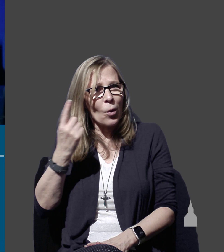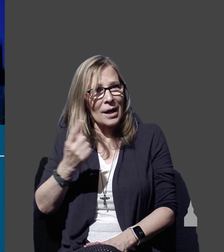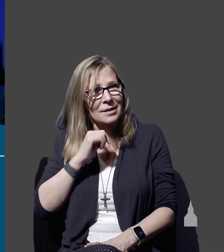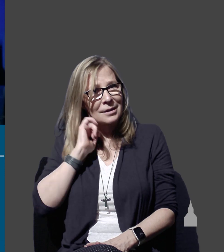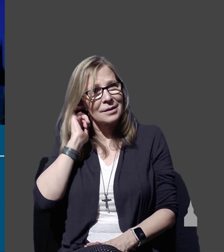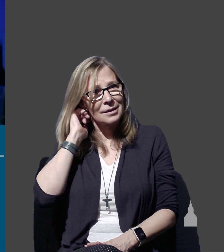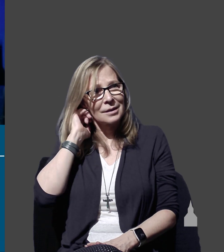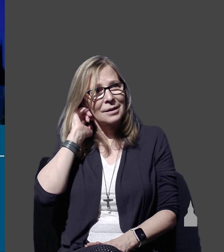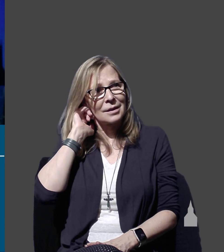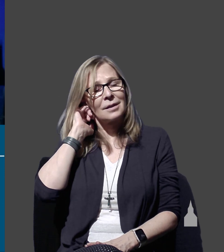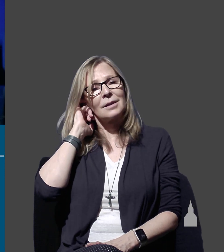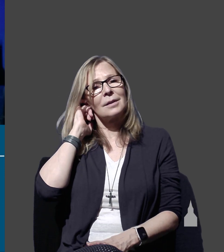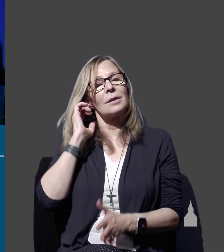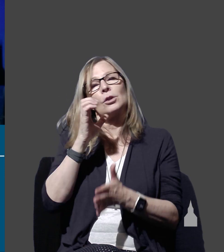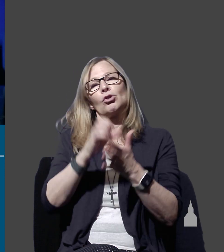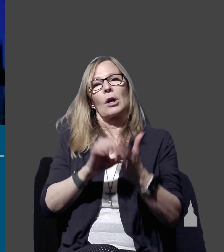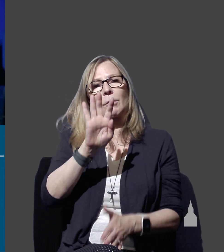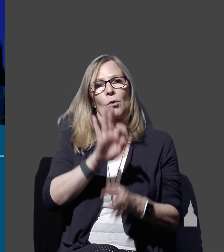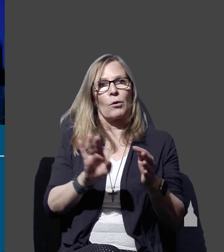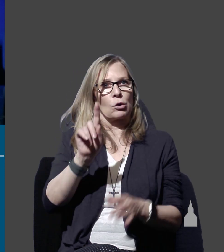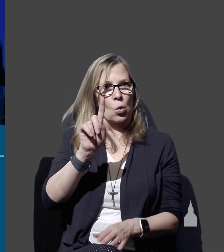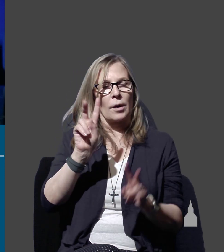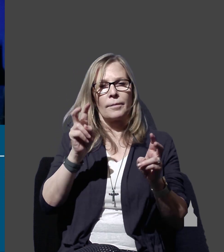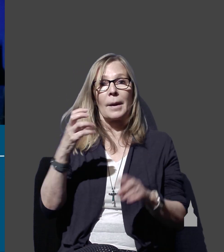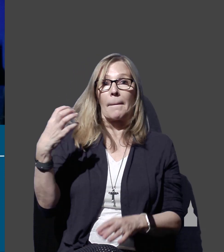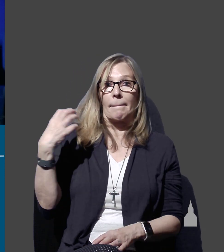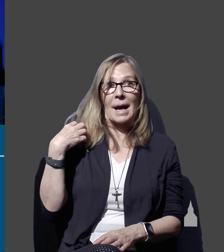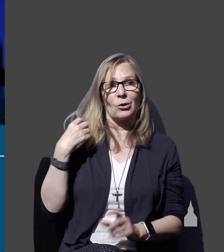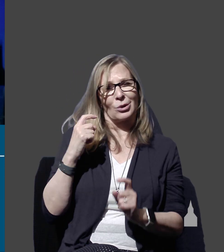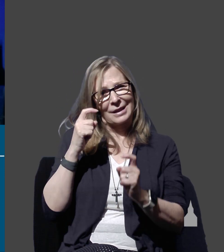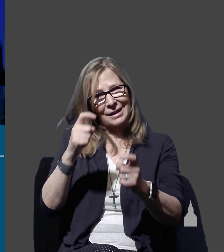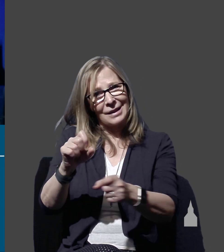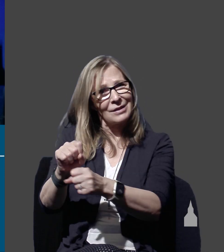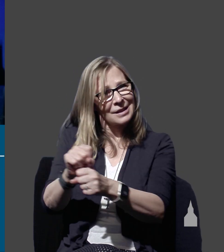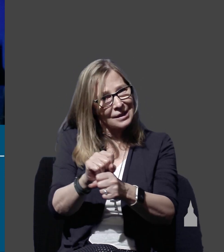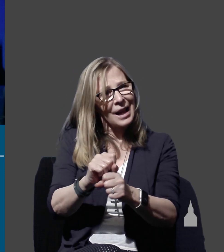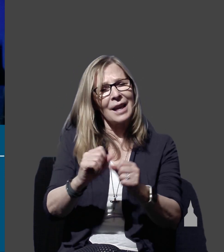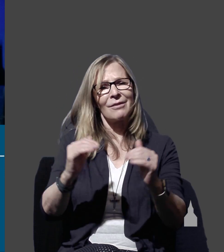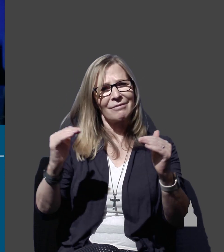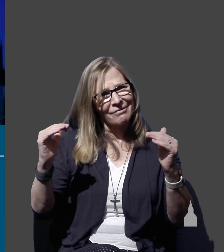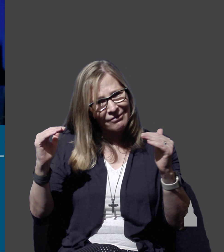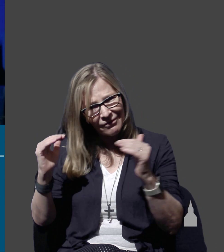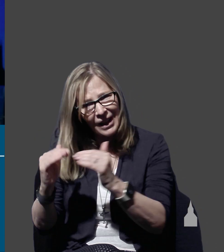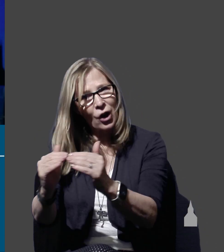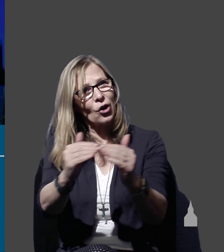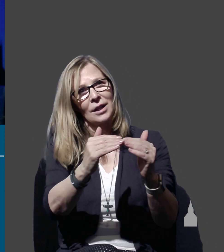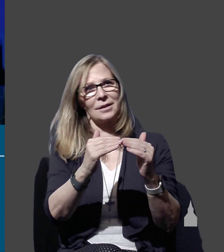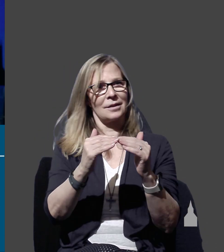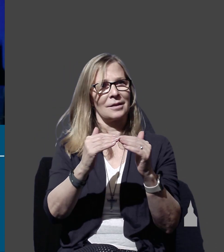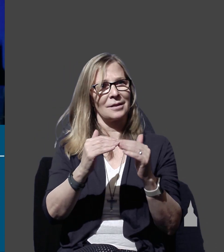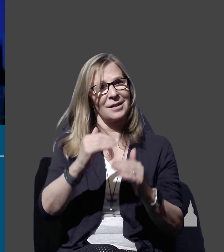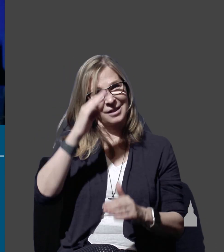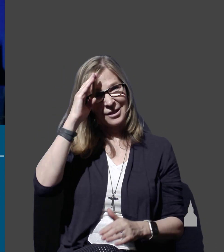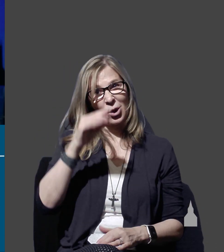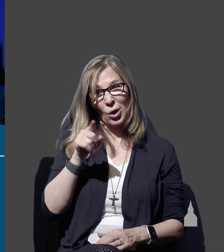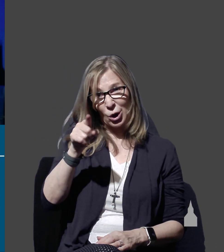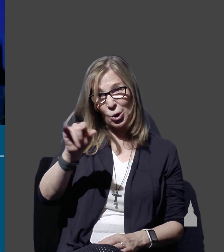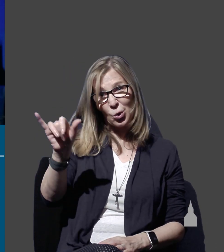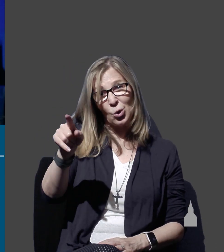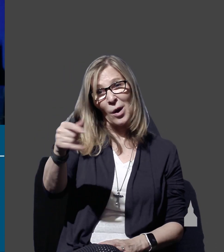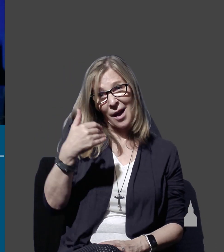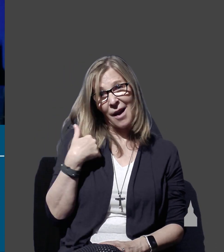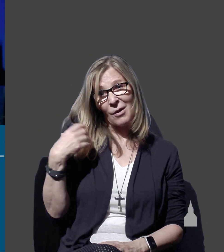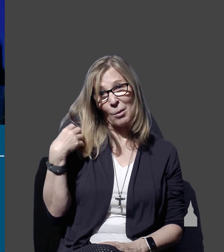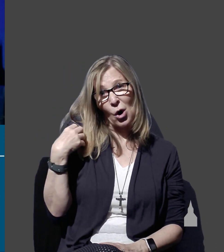things. Chapter 4, verse 1. Masters, grant to your slaves justice and fairness, knowing that you too have